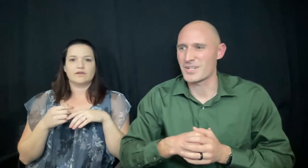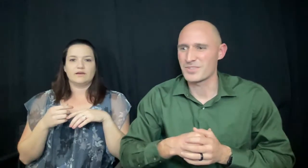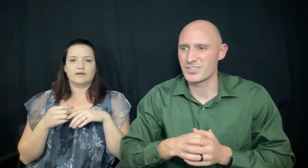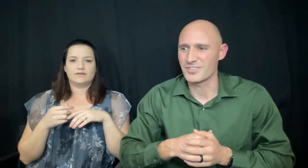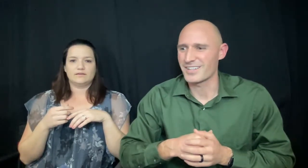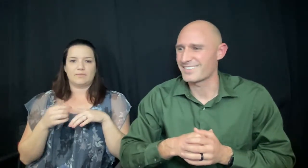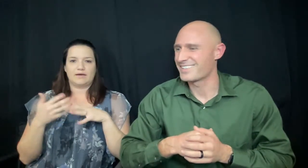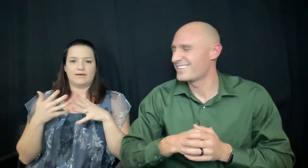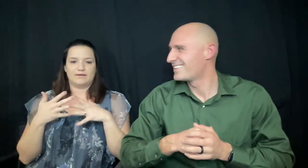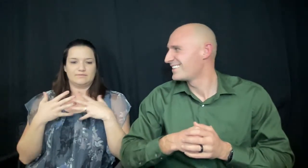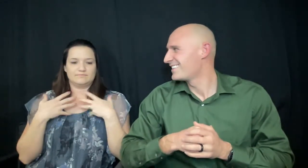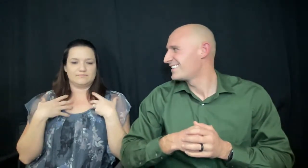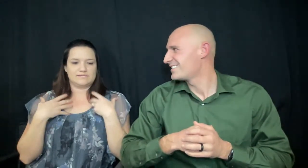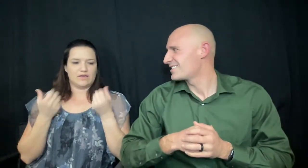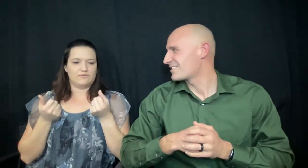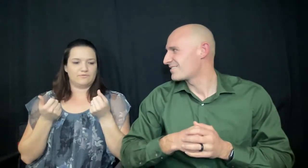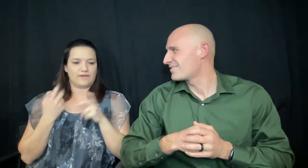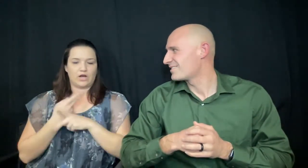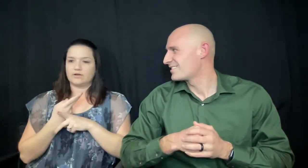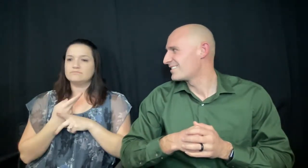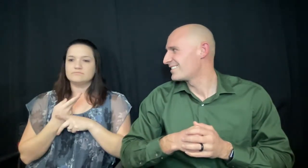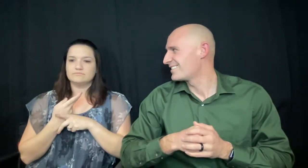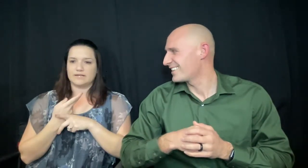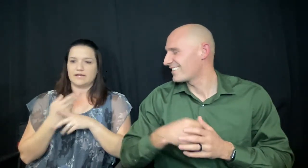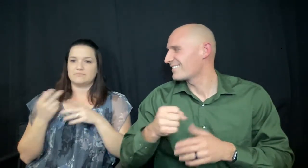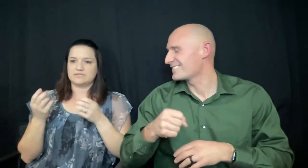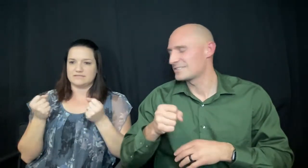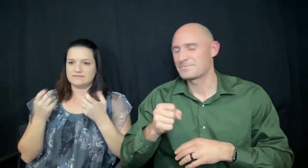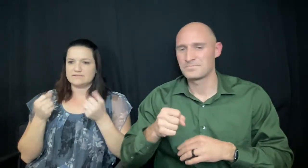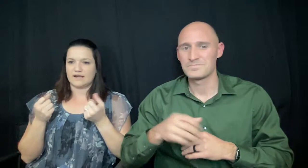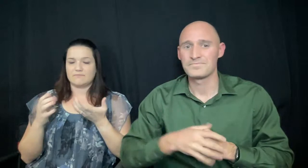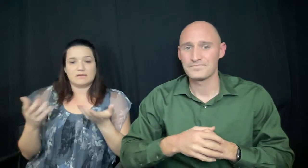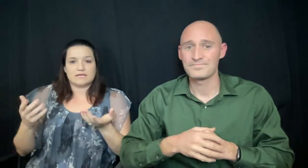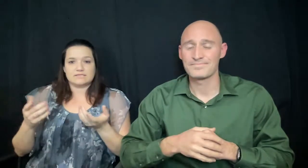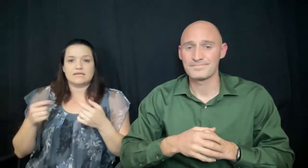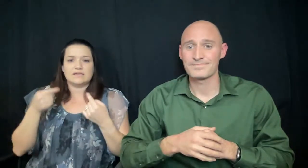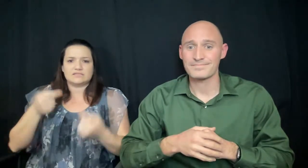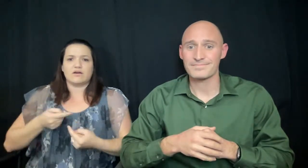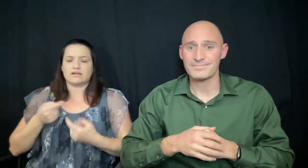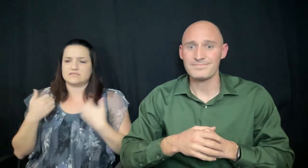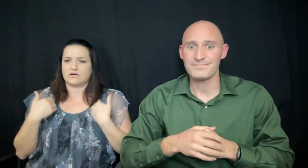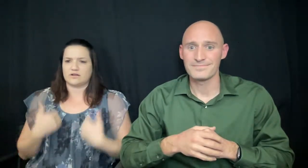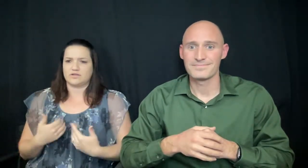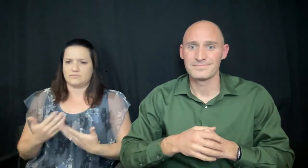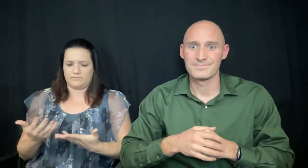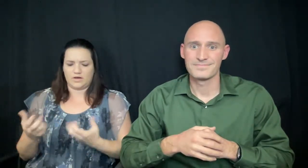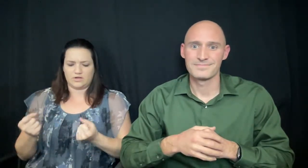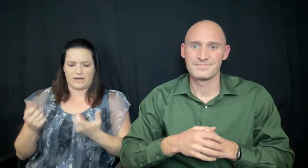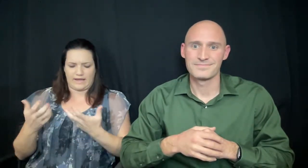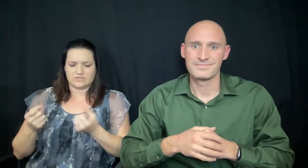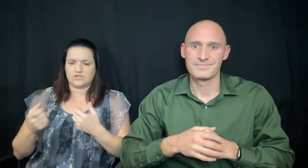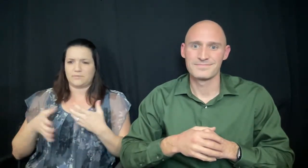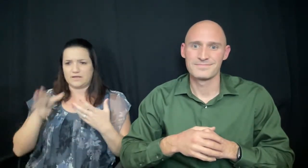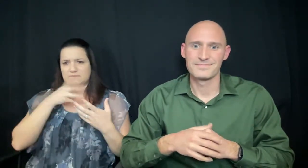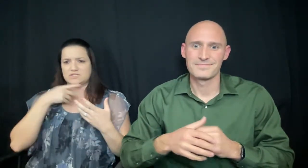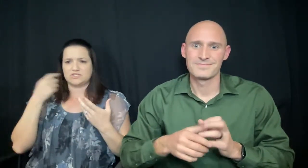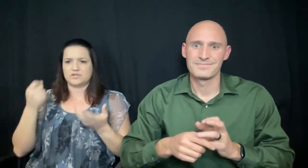to do. About self-care when it comes to signing, because it's hard. It's hard on your hands, on your body, especially as you get